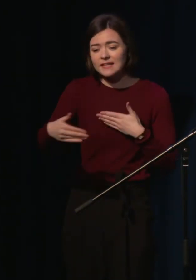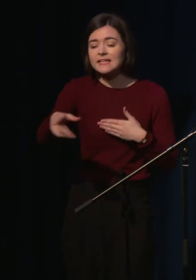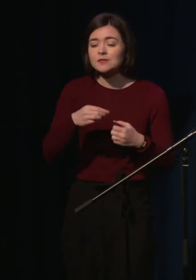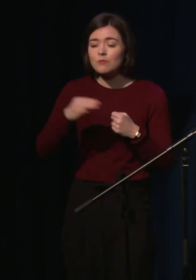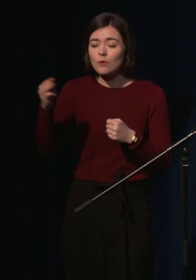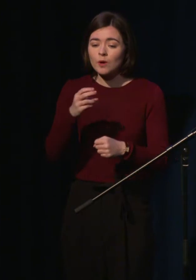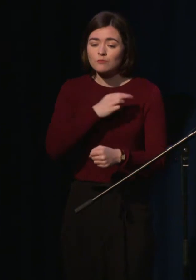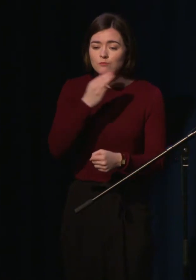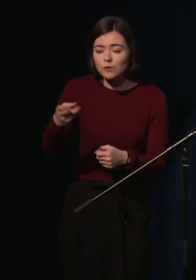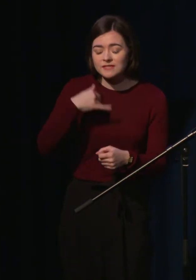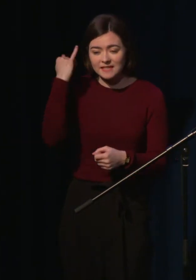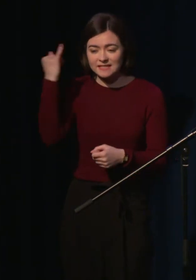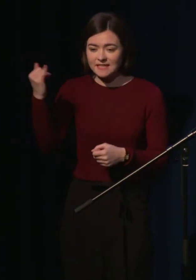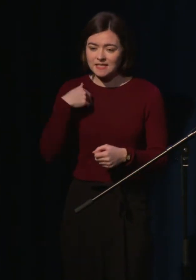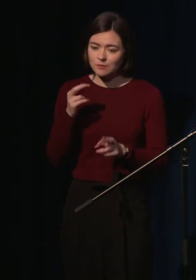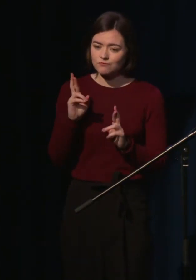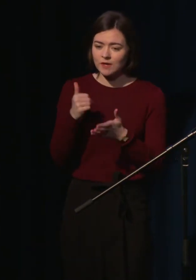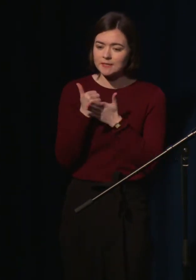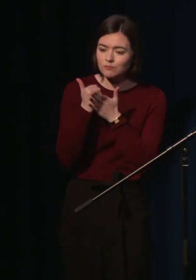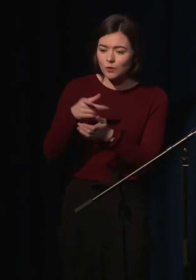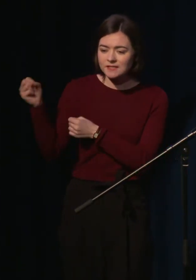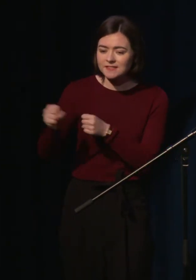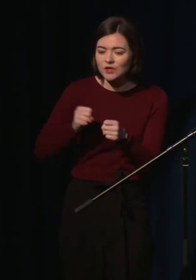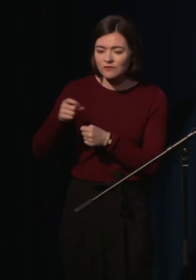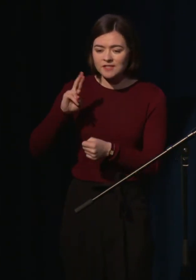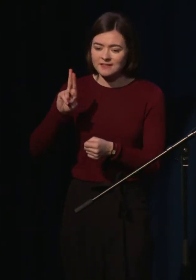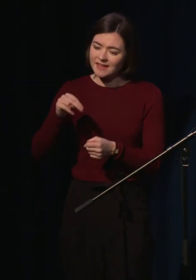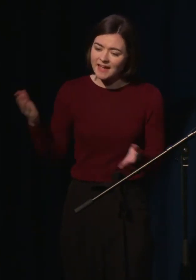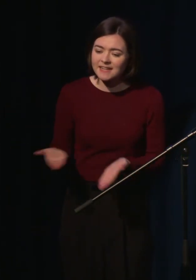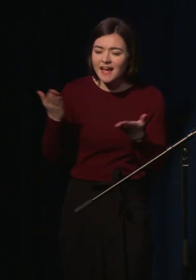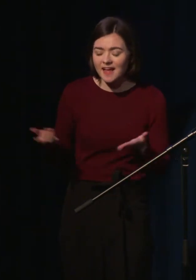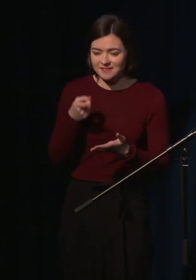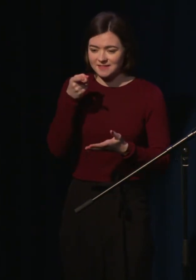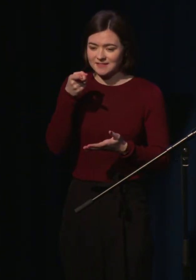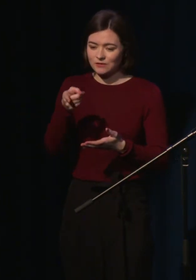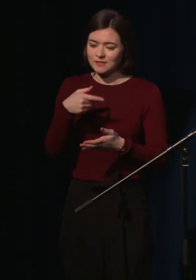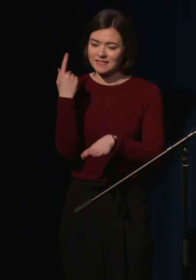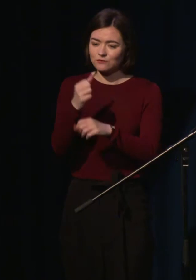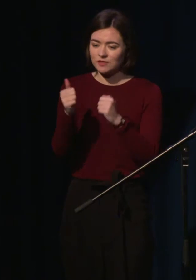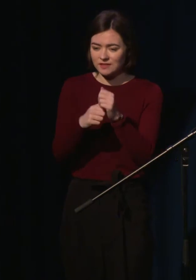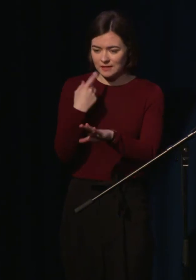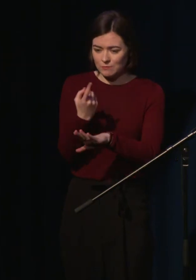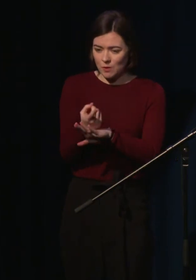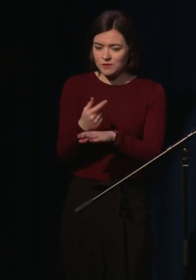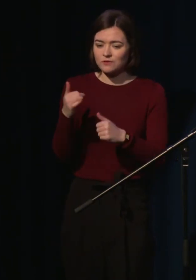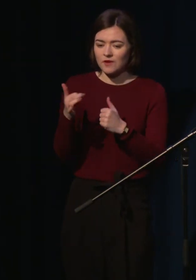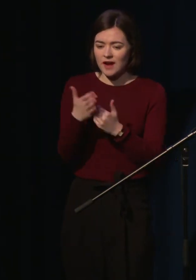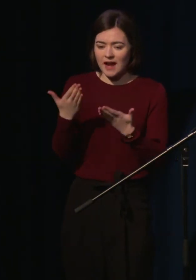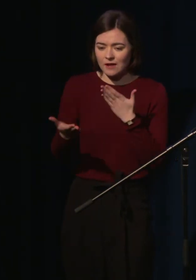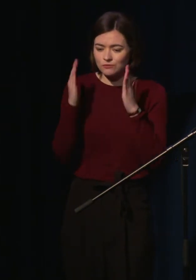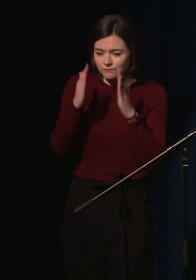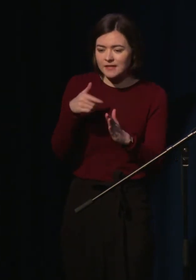and ideas about appropriate supports and services which could enhance existing infrastructure around addressing